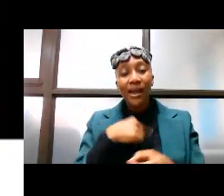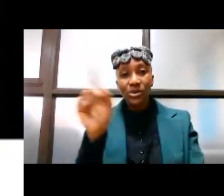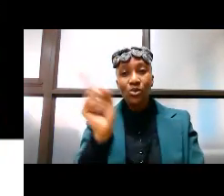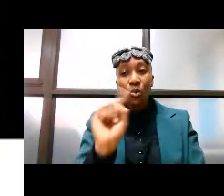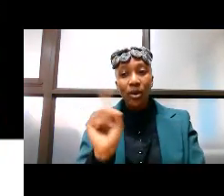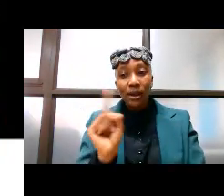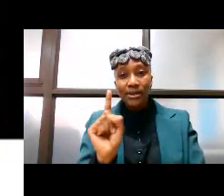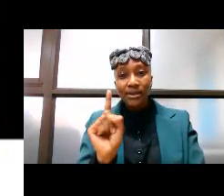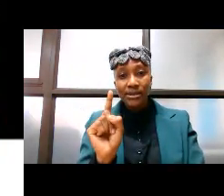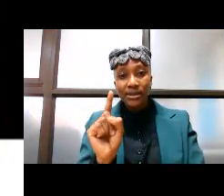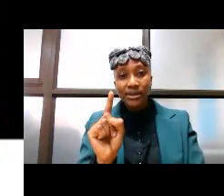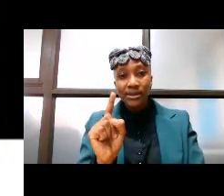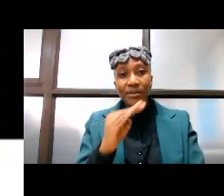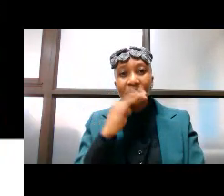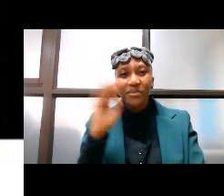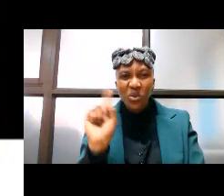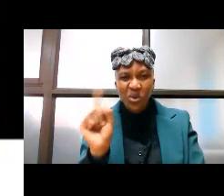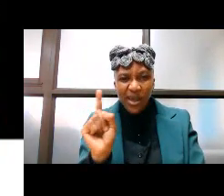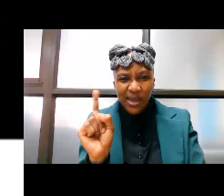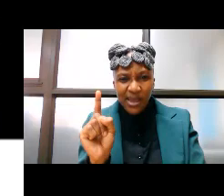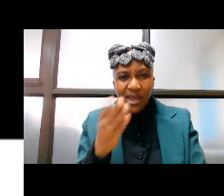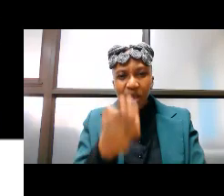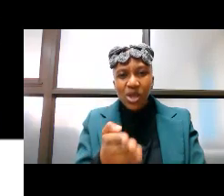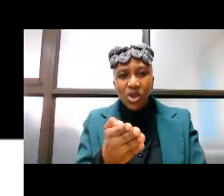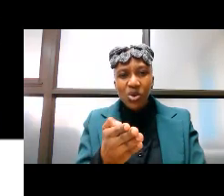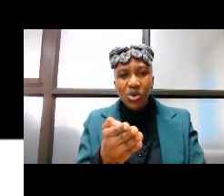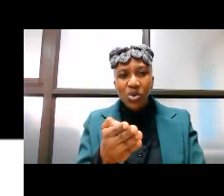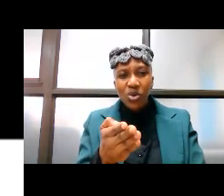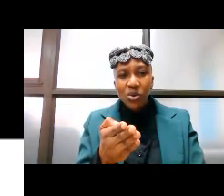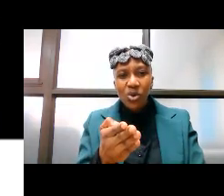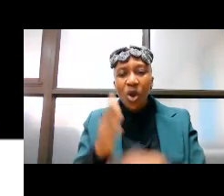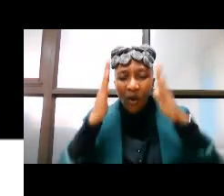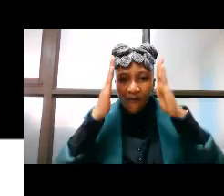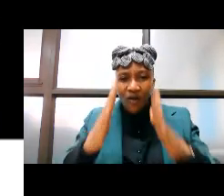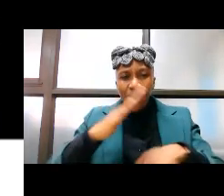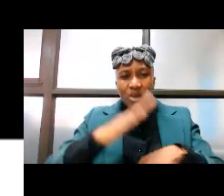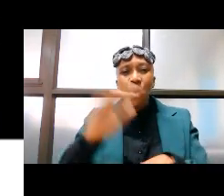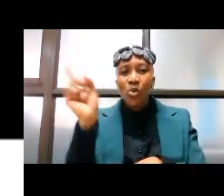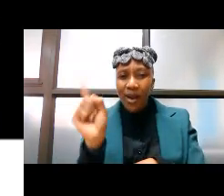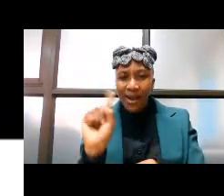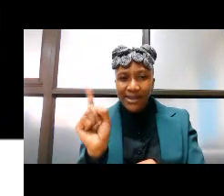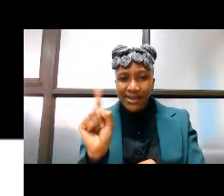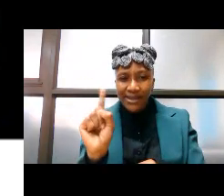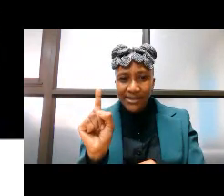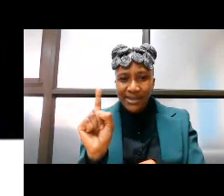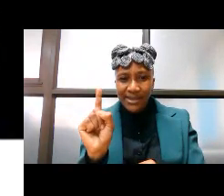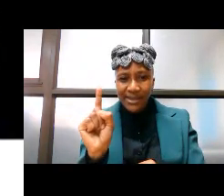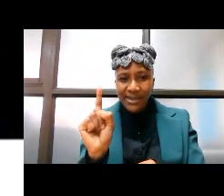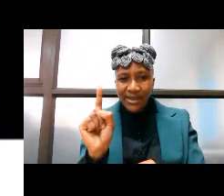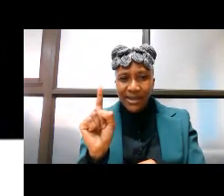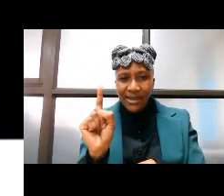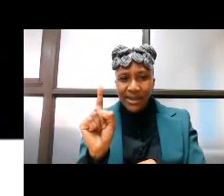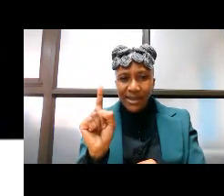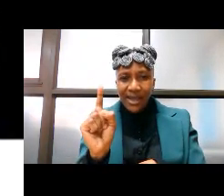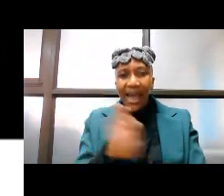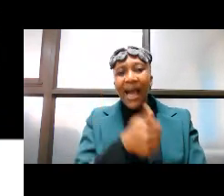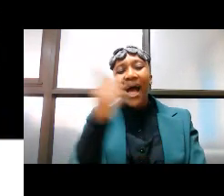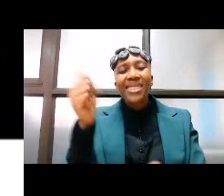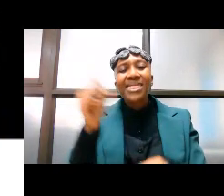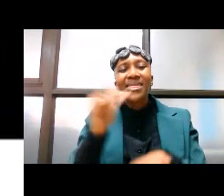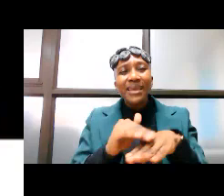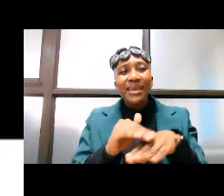the sound aspect, that you focus on that and your other senses, as I've mentioned. The learners can express what they